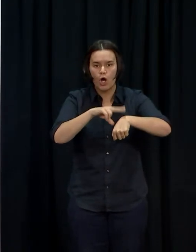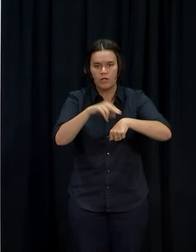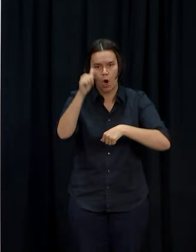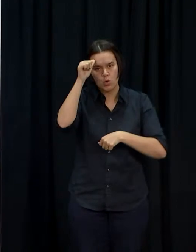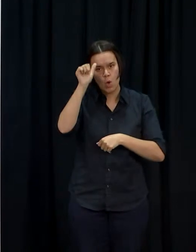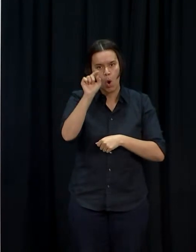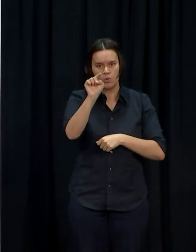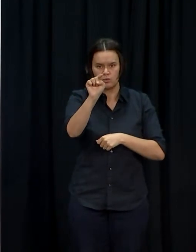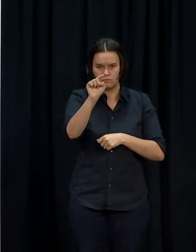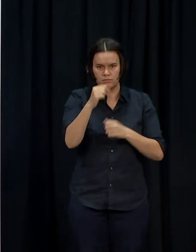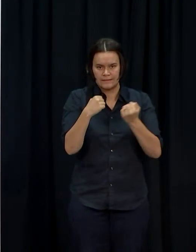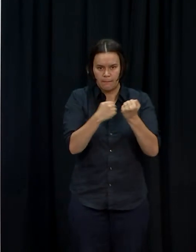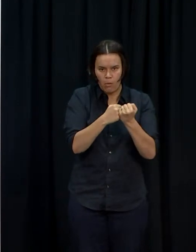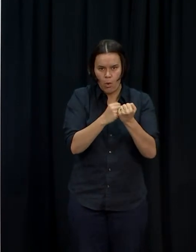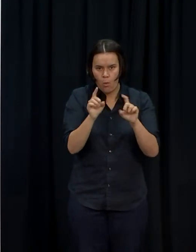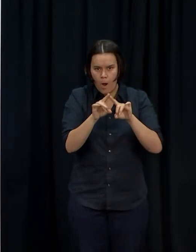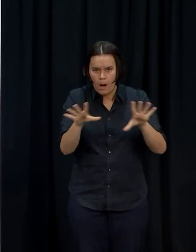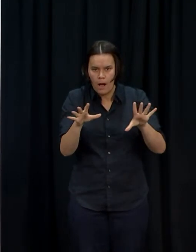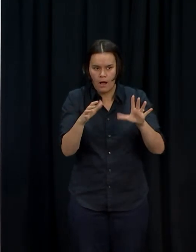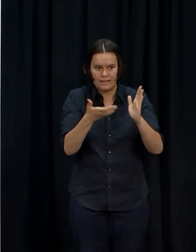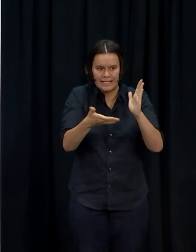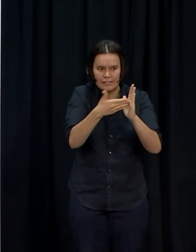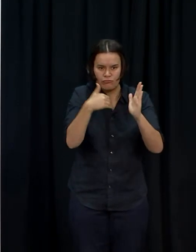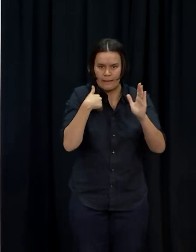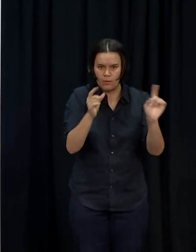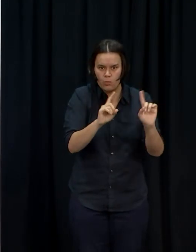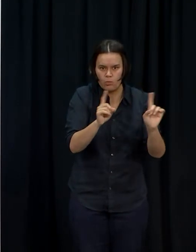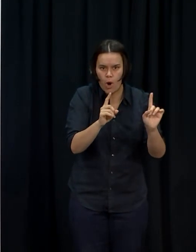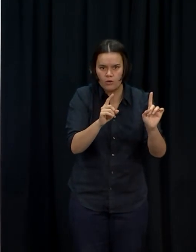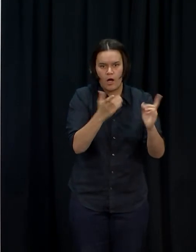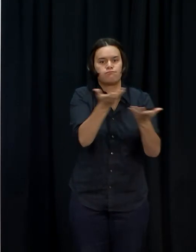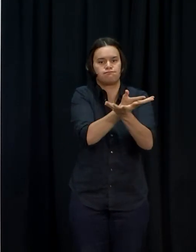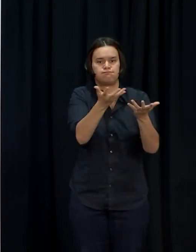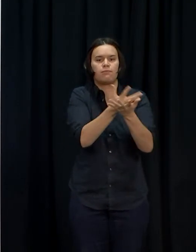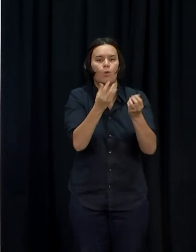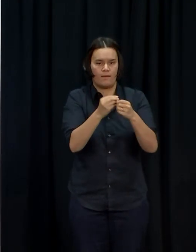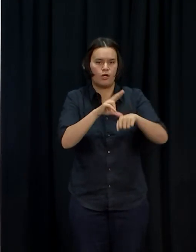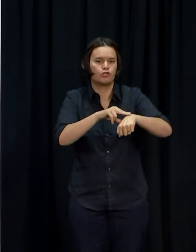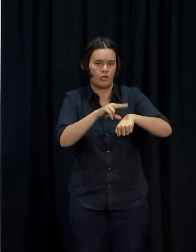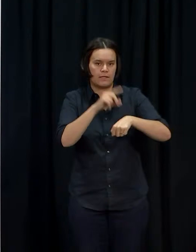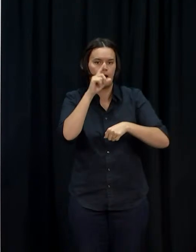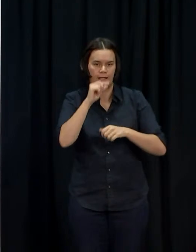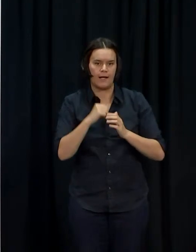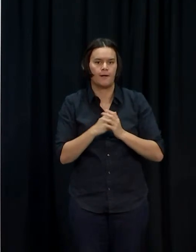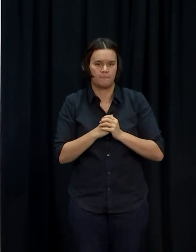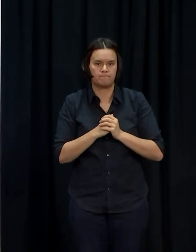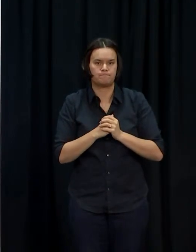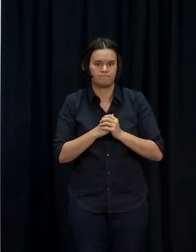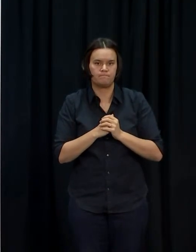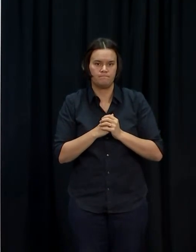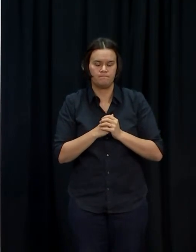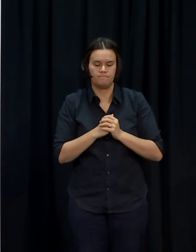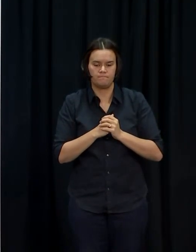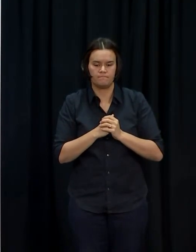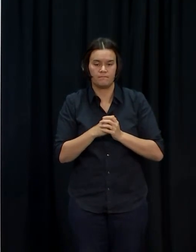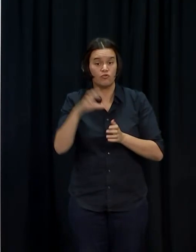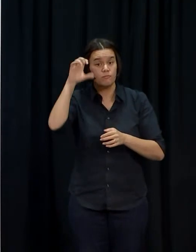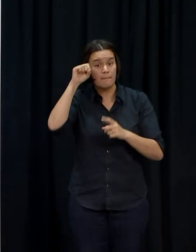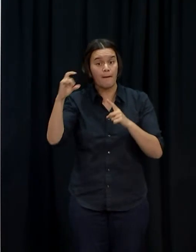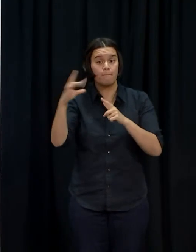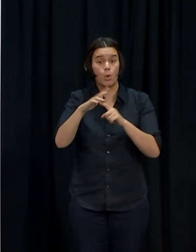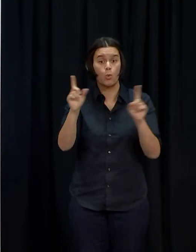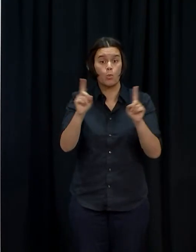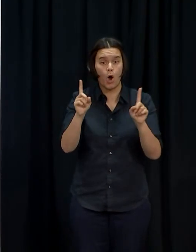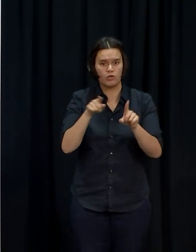and how COVID-19 may impact you. By identifying patient cases early, we can